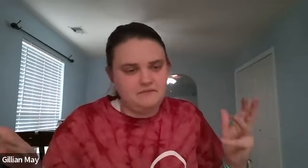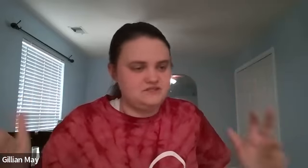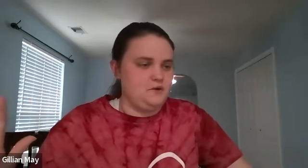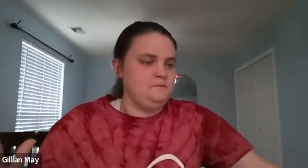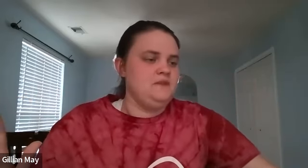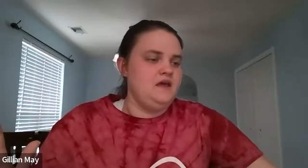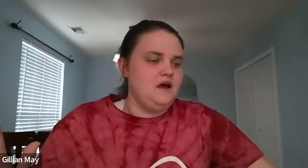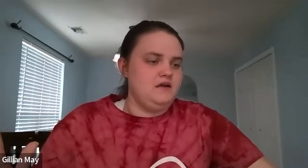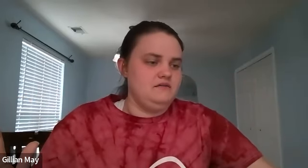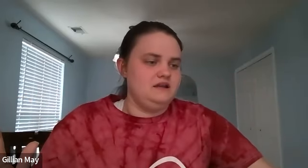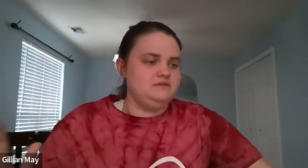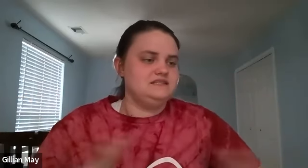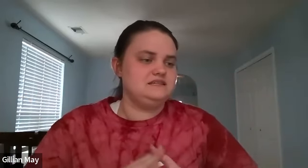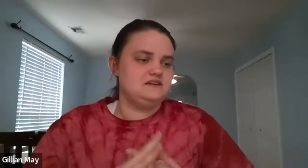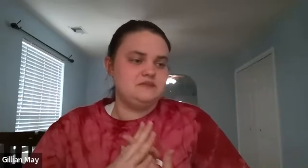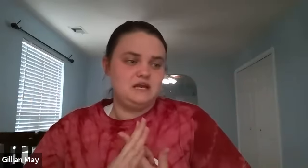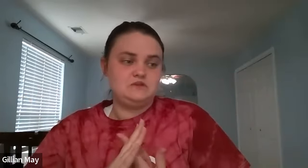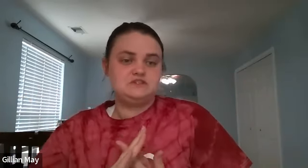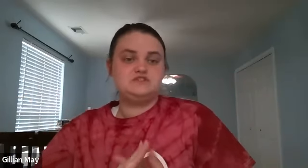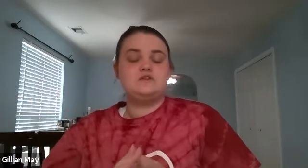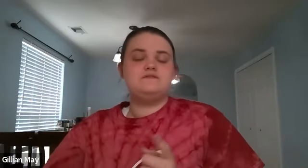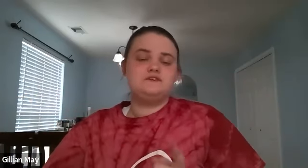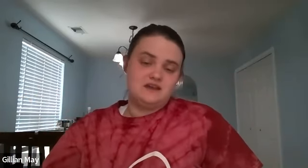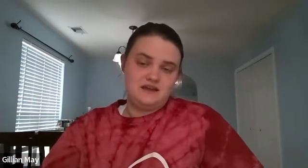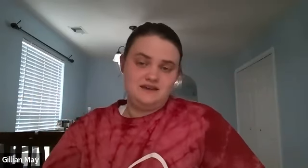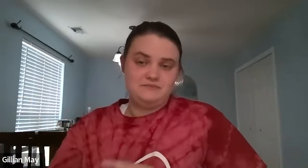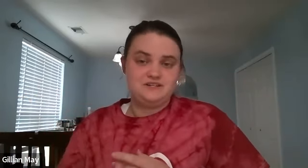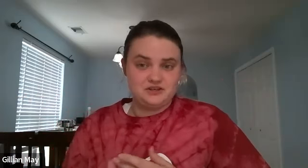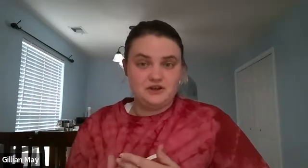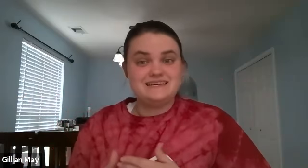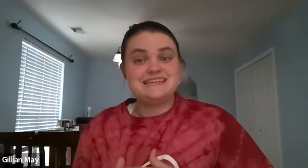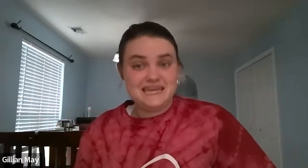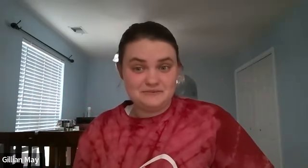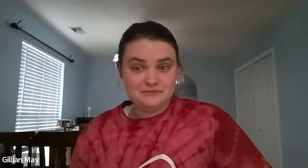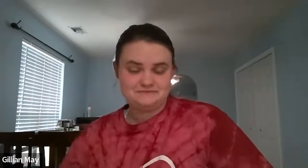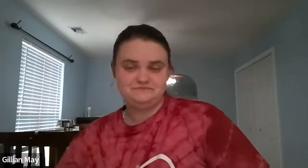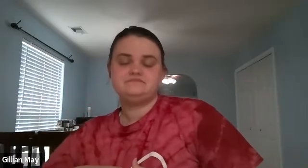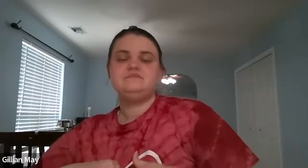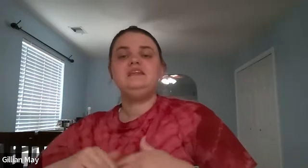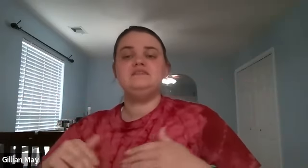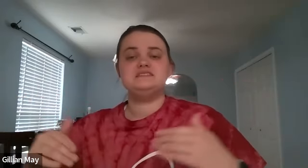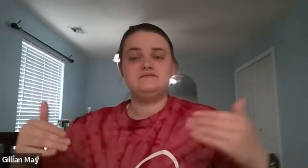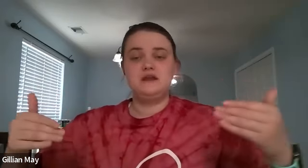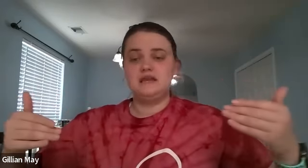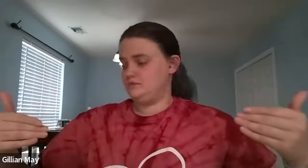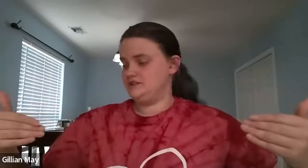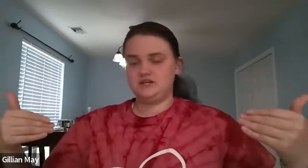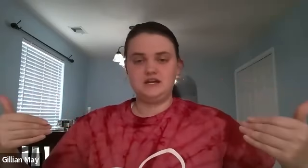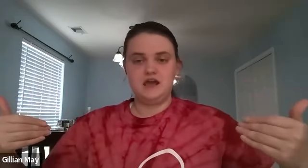So, all right, well, let's get started with animals. So the first sign I'm going to show y'all is animal. And the sign for animal is you're going to